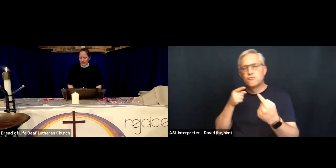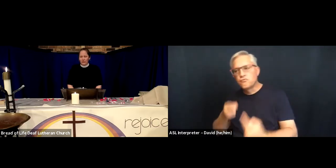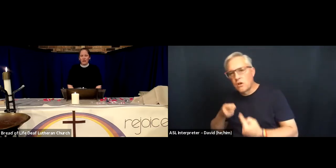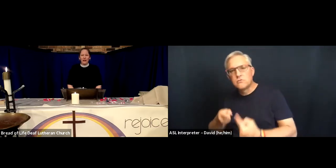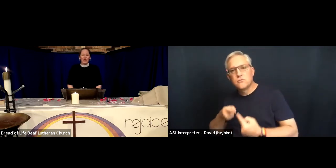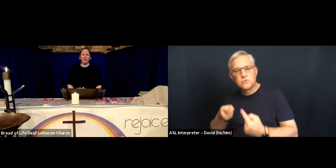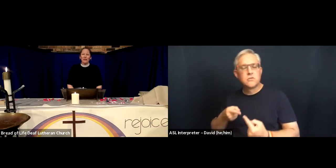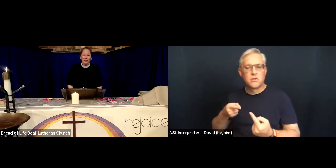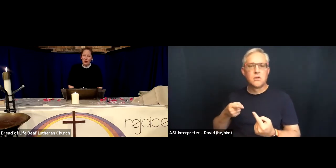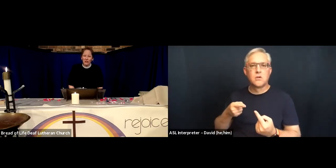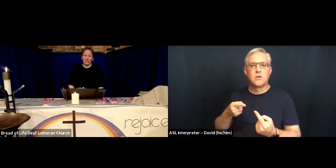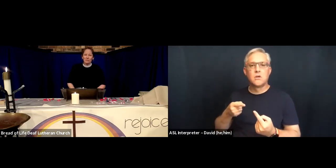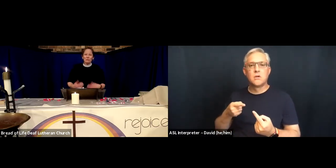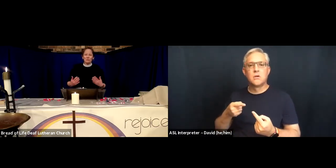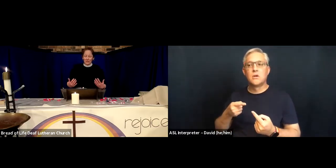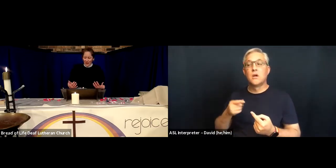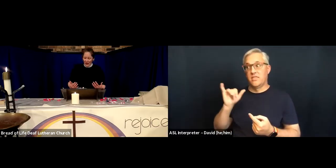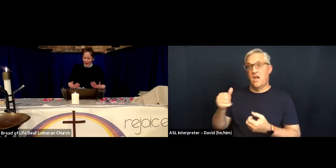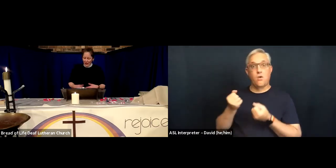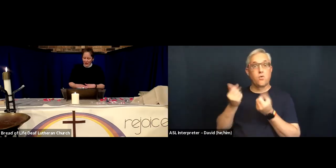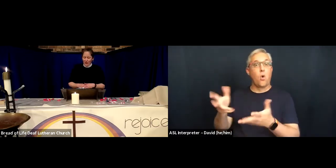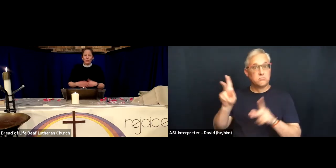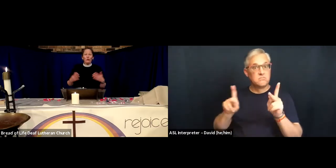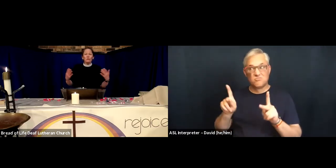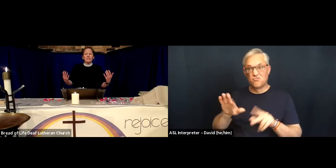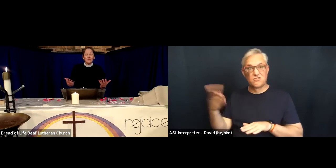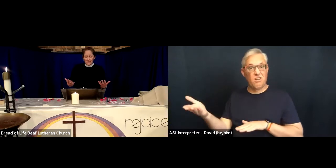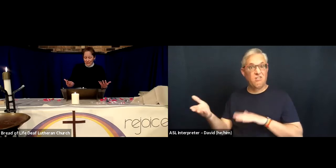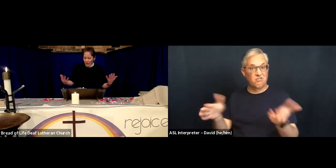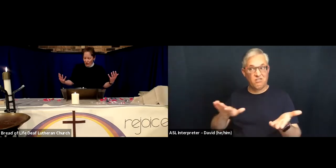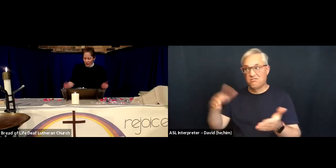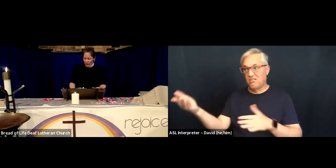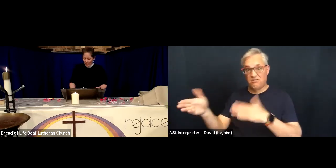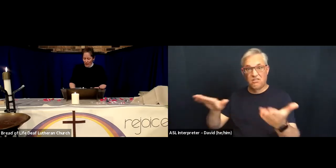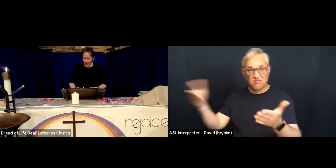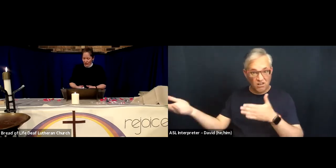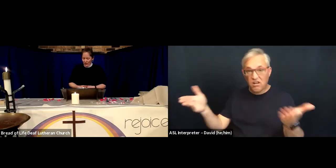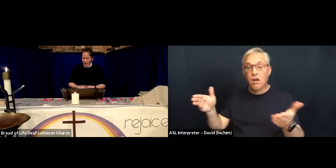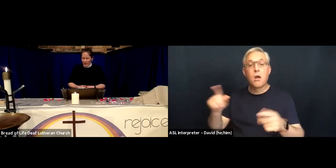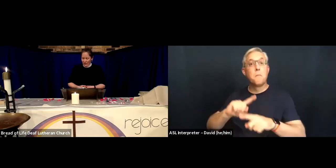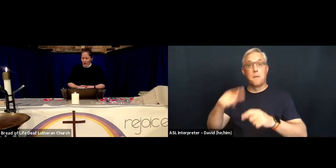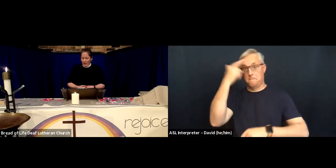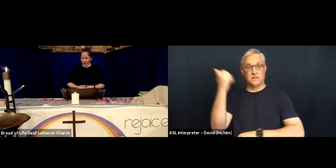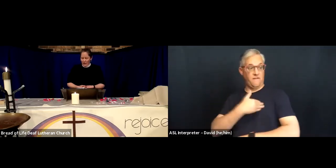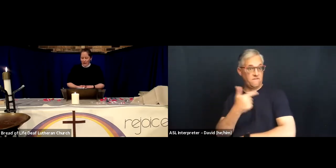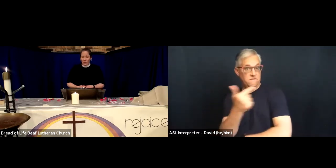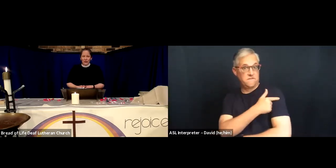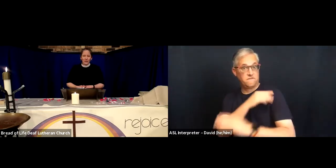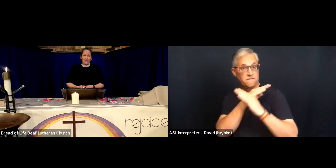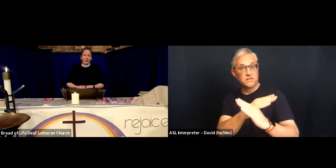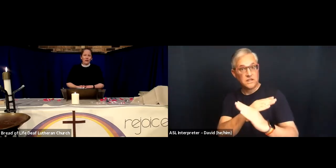lives, and it causes people to die. Those illnesses have gone away.